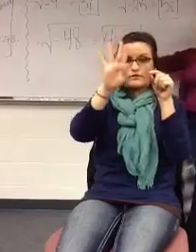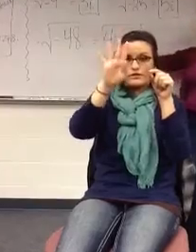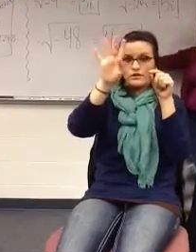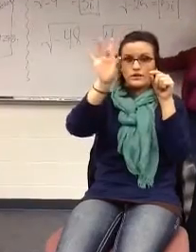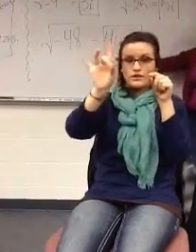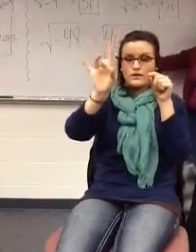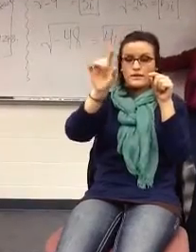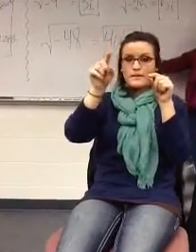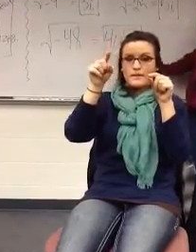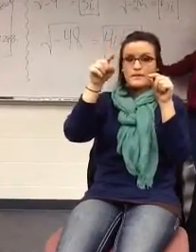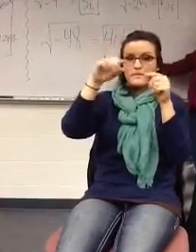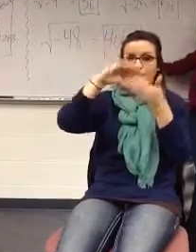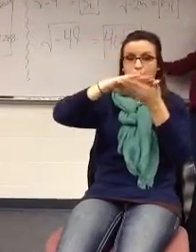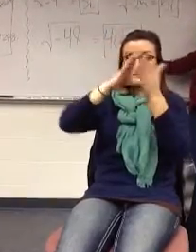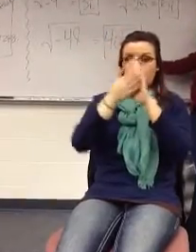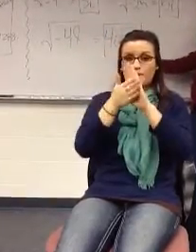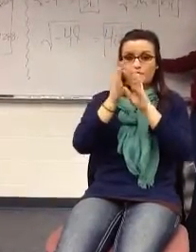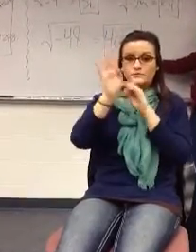4i radical 3.